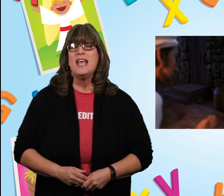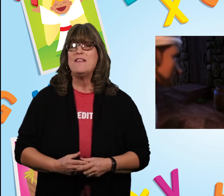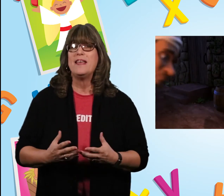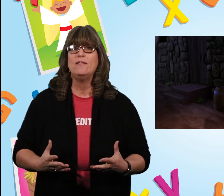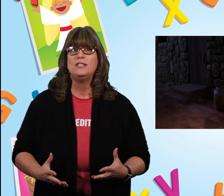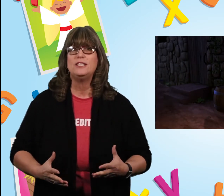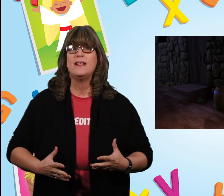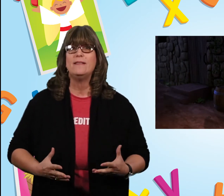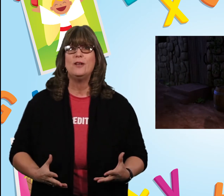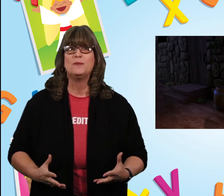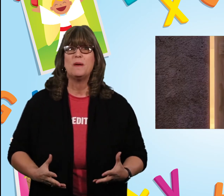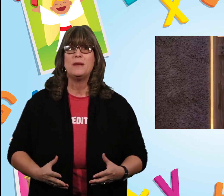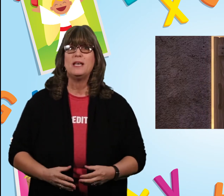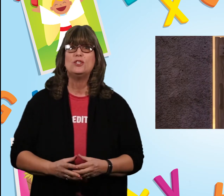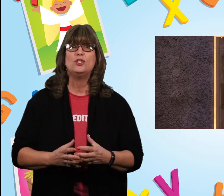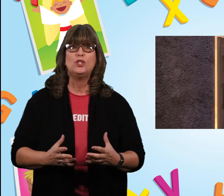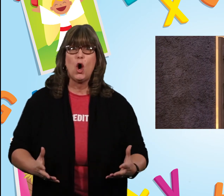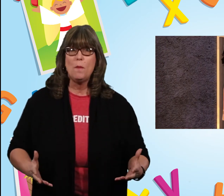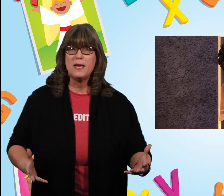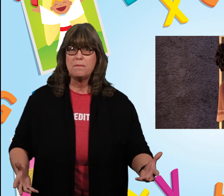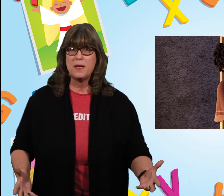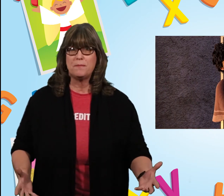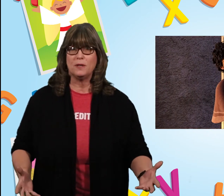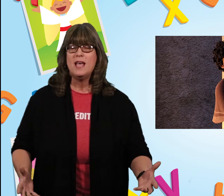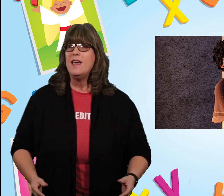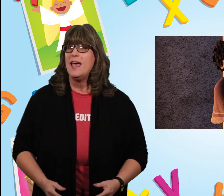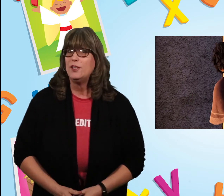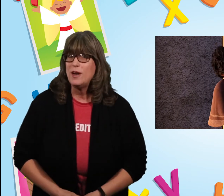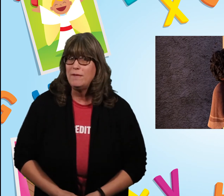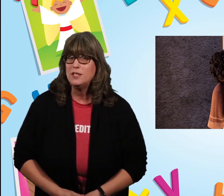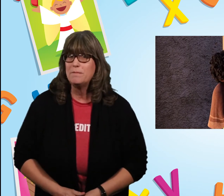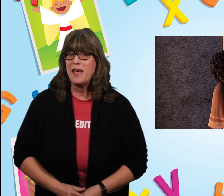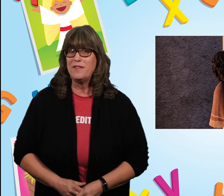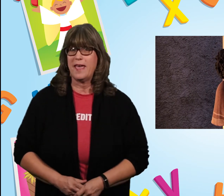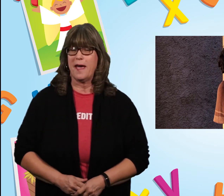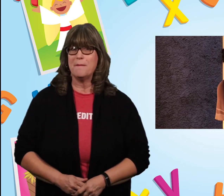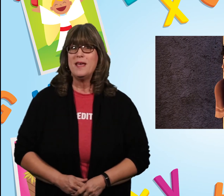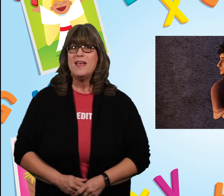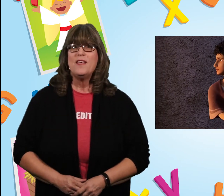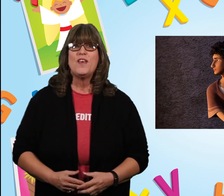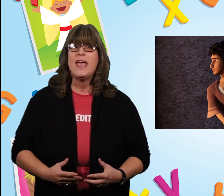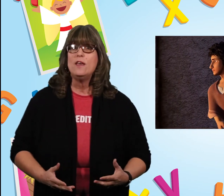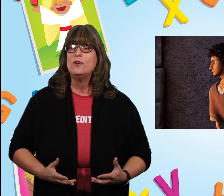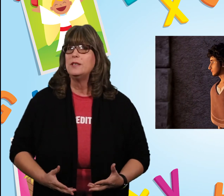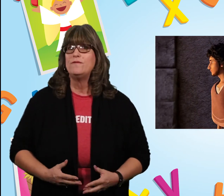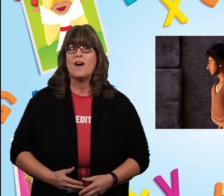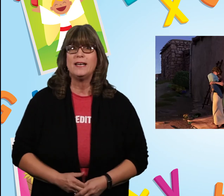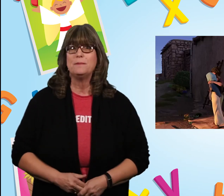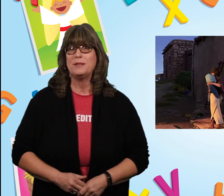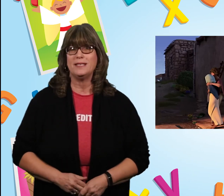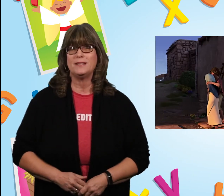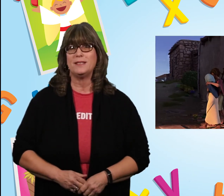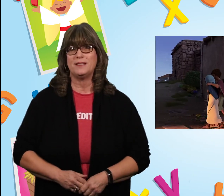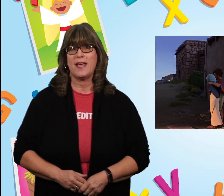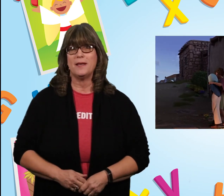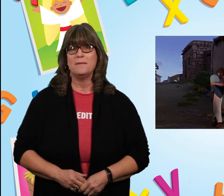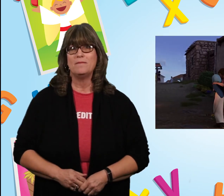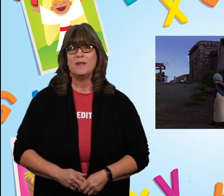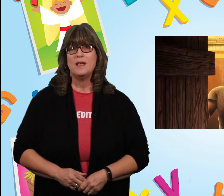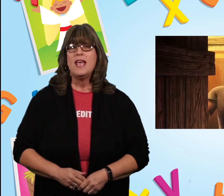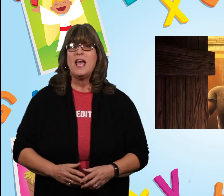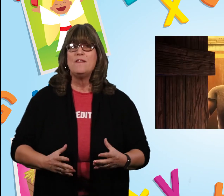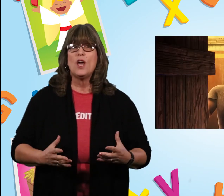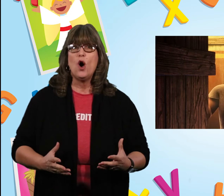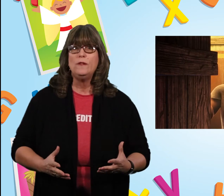tired And they looked and they looked But because so many people had traveled to Bethlehem They couldn't find a place to stay